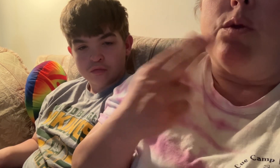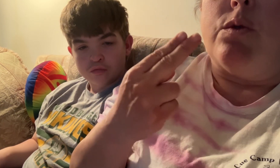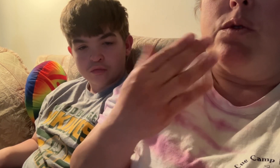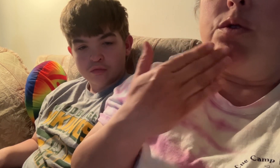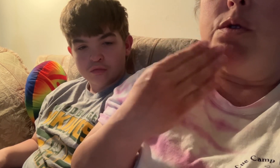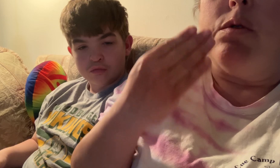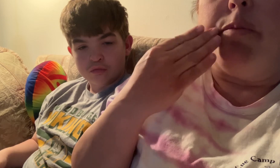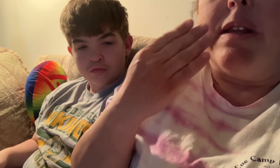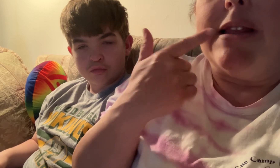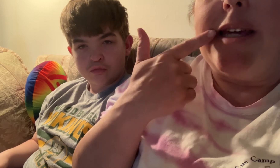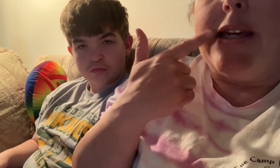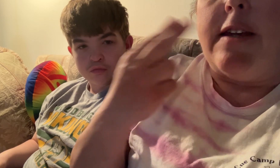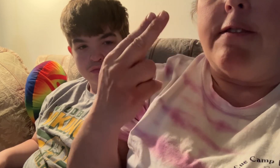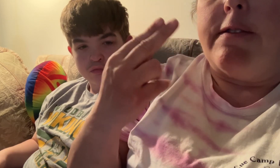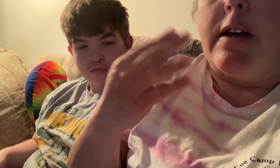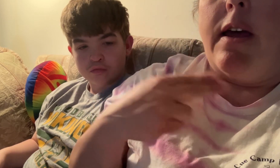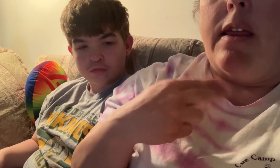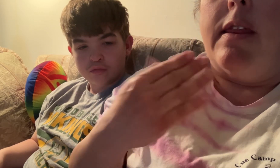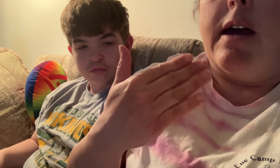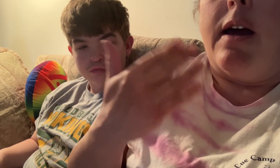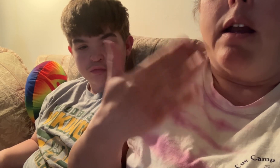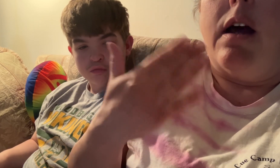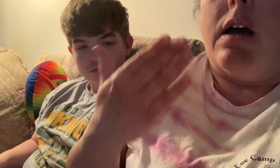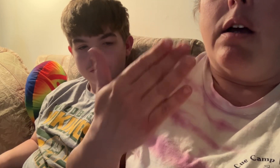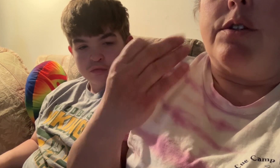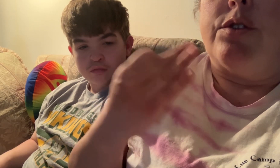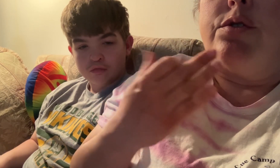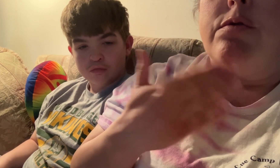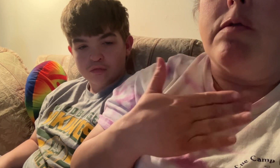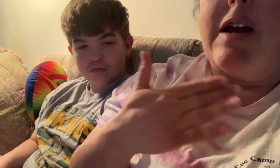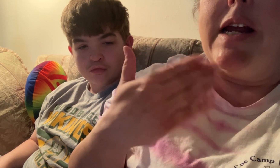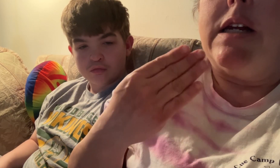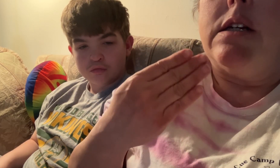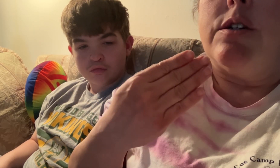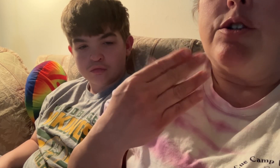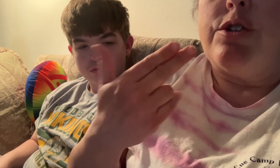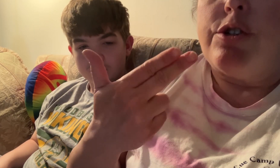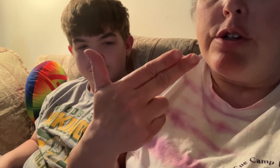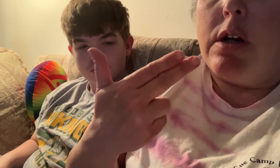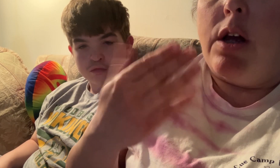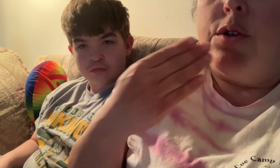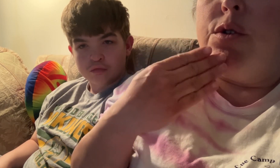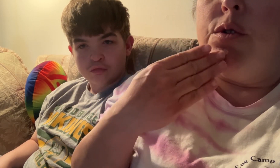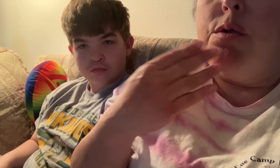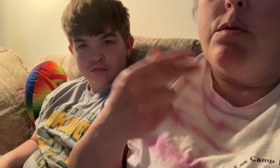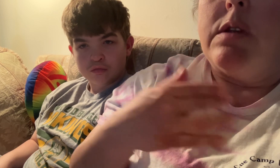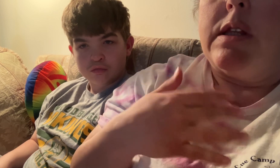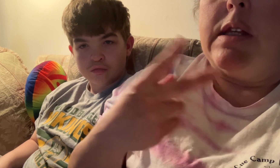refused to believe that a strange new